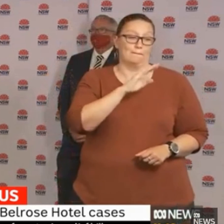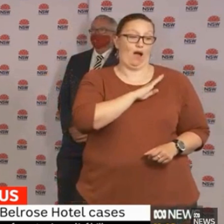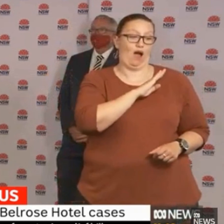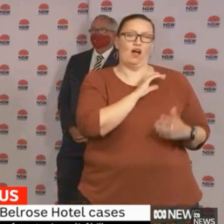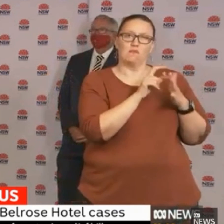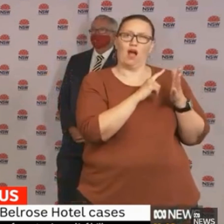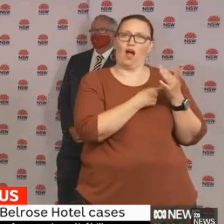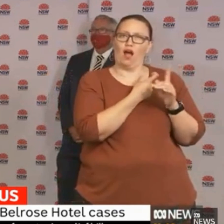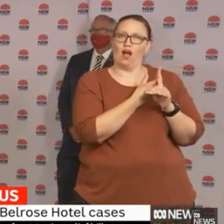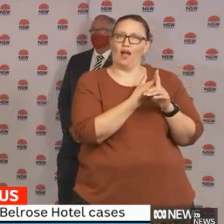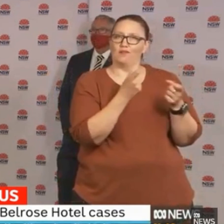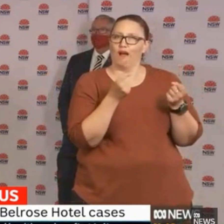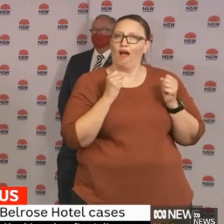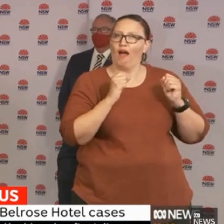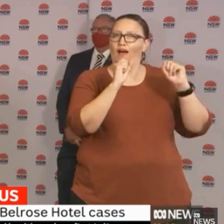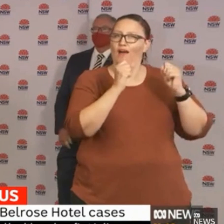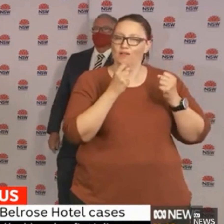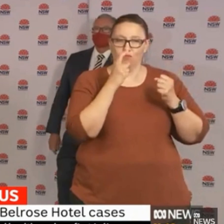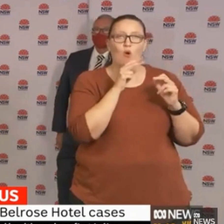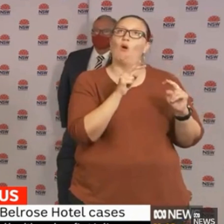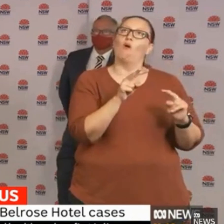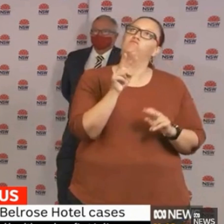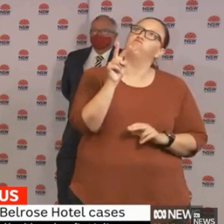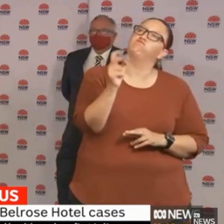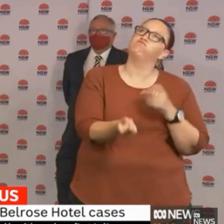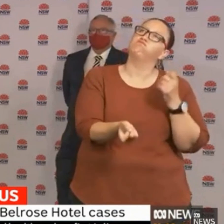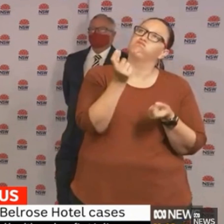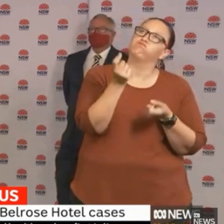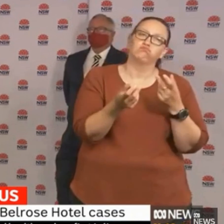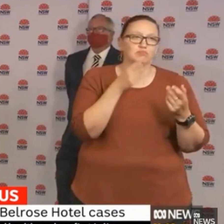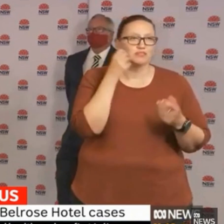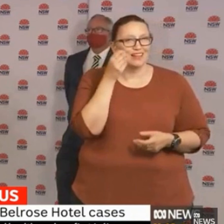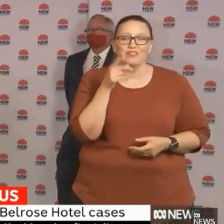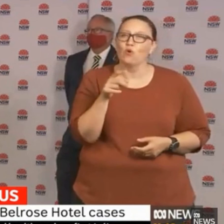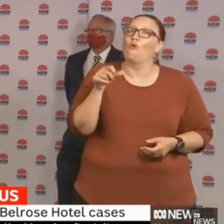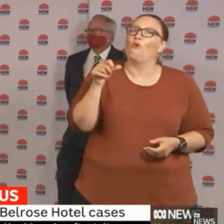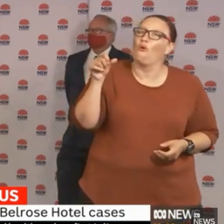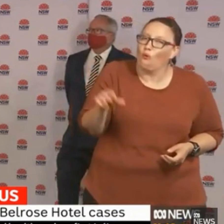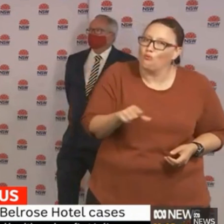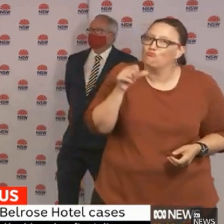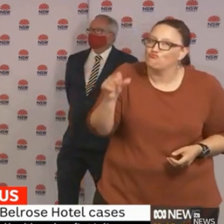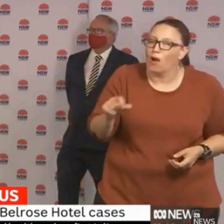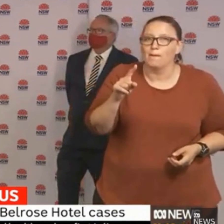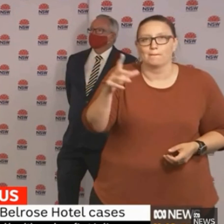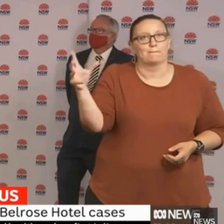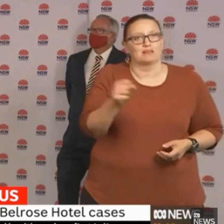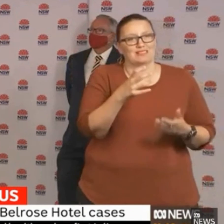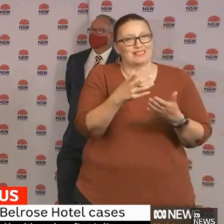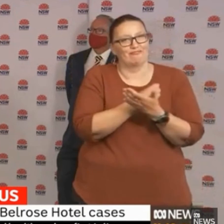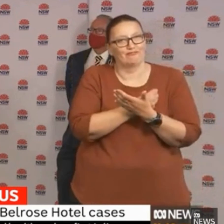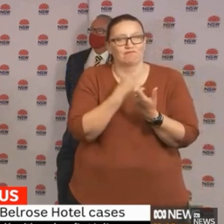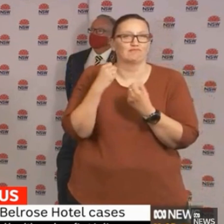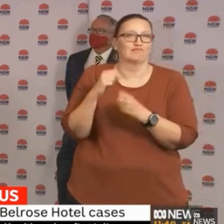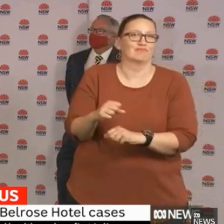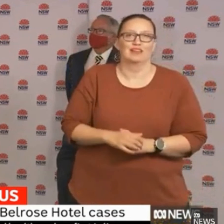a local venue that some people go to look at the fireworks or to have a picnic, that is okay so long as everybody is COVID safe.